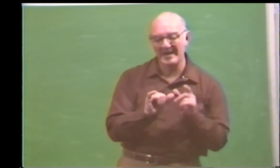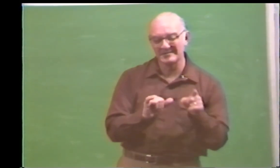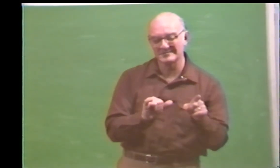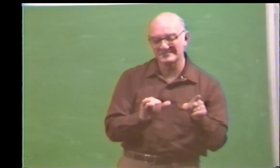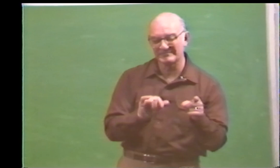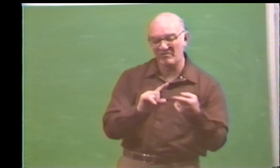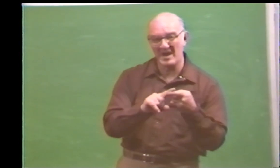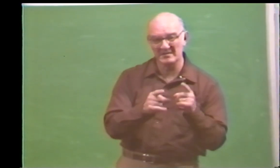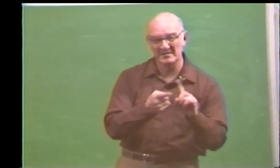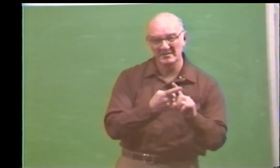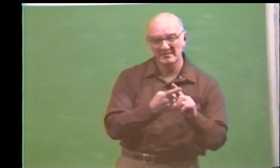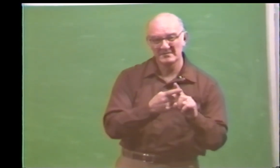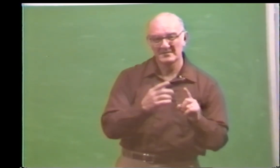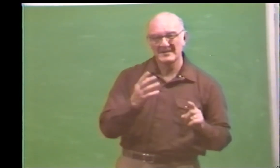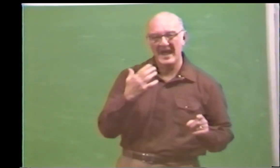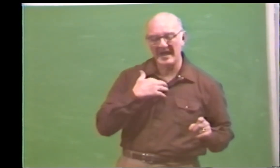his friend has